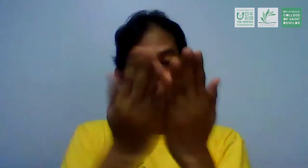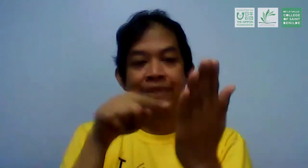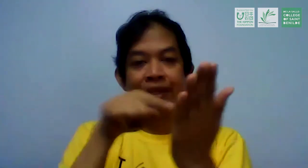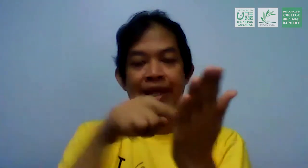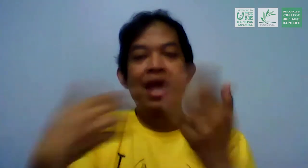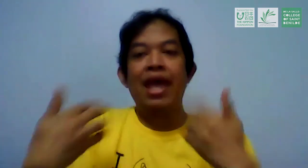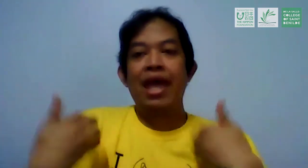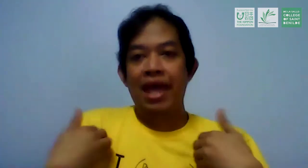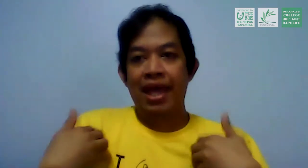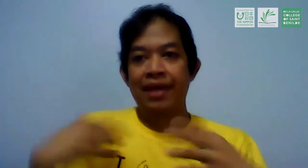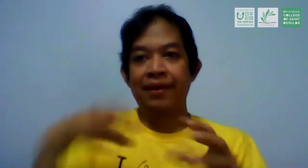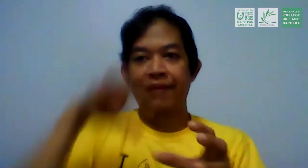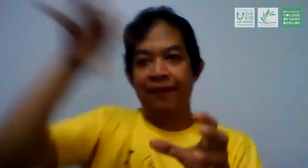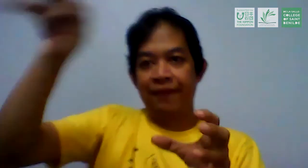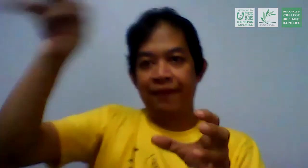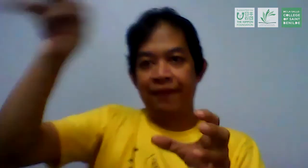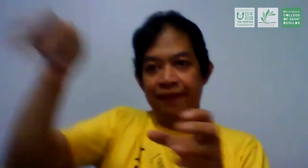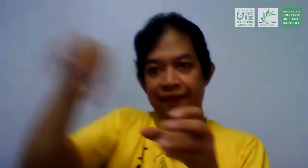a handbook,